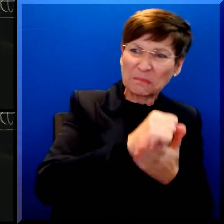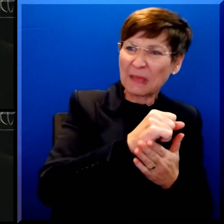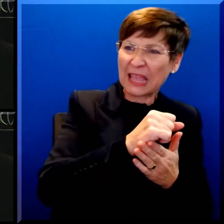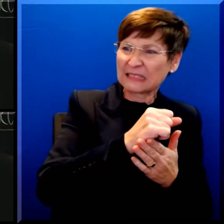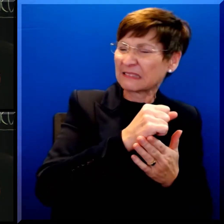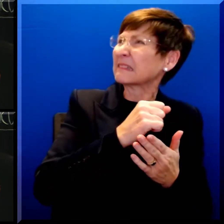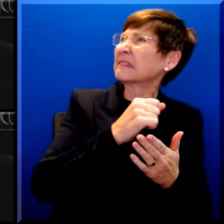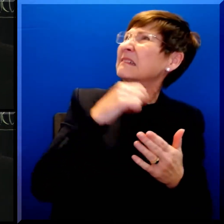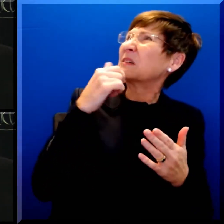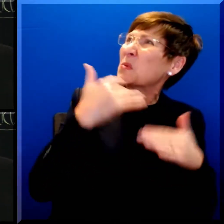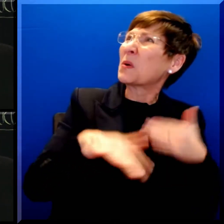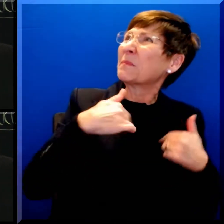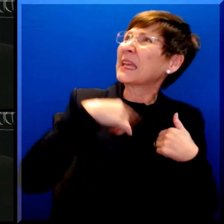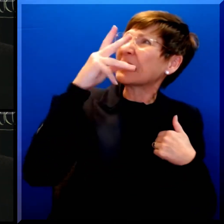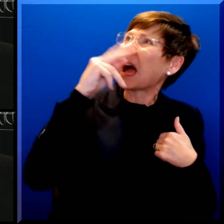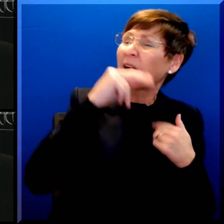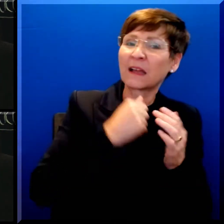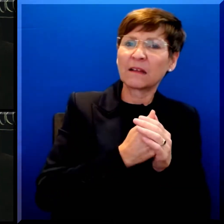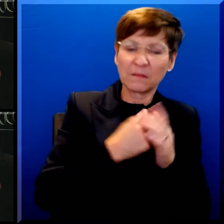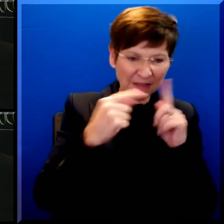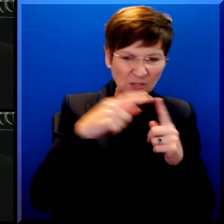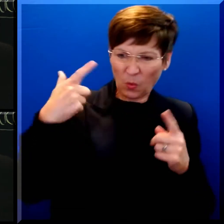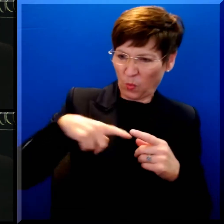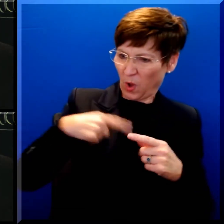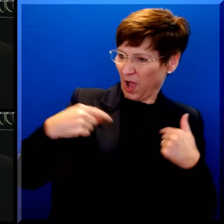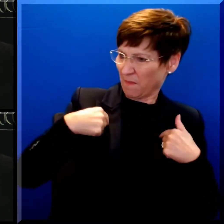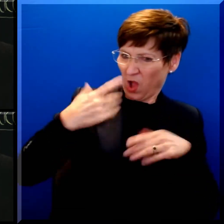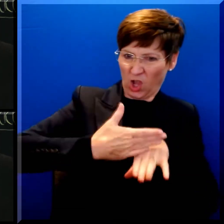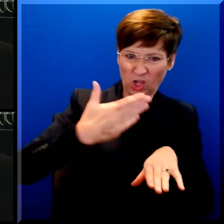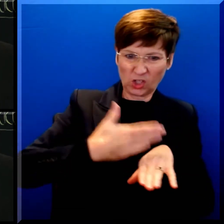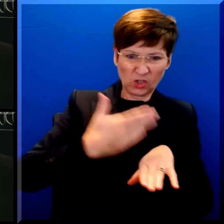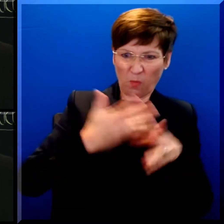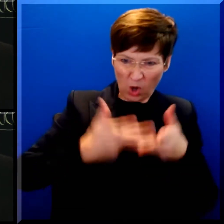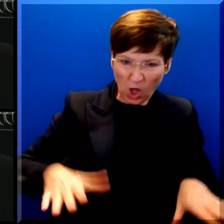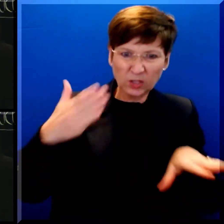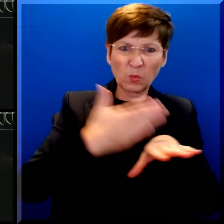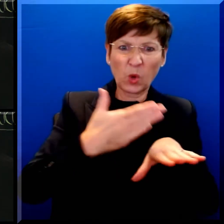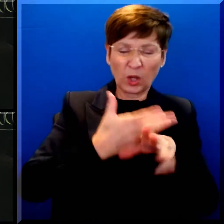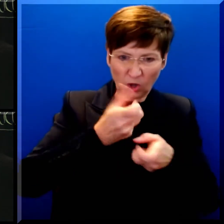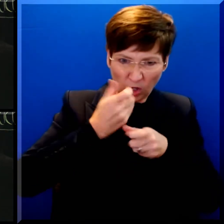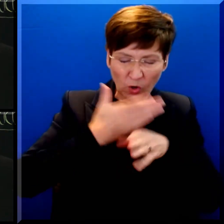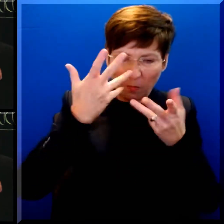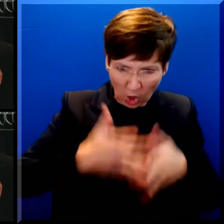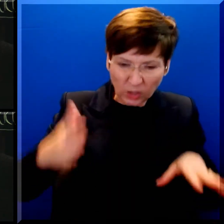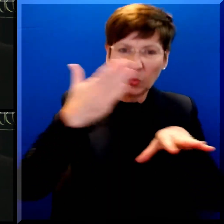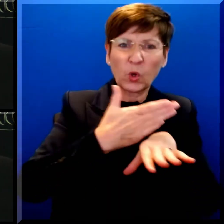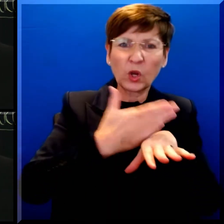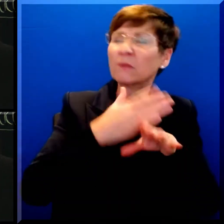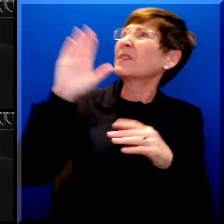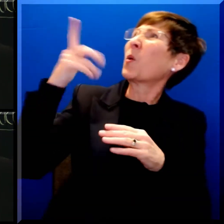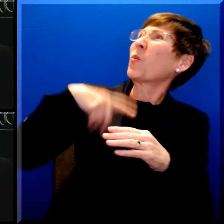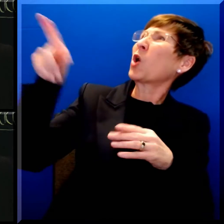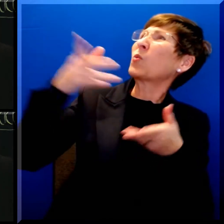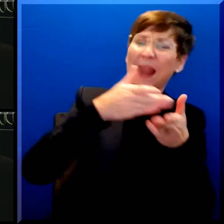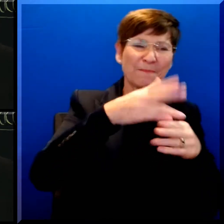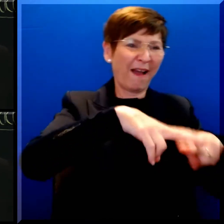go through multiple job dips? God, why did you let my dad die alone in a nursing home? Do you feel it? The